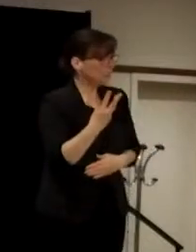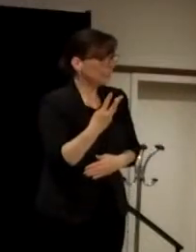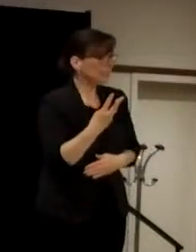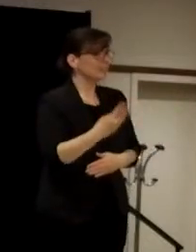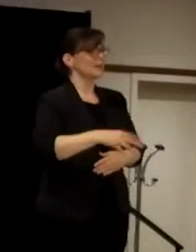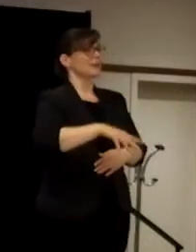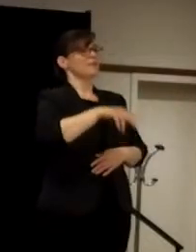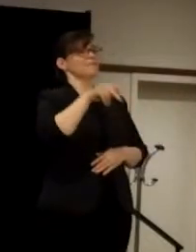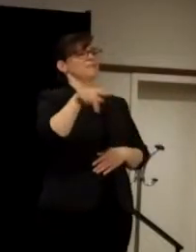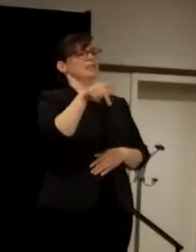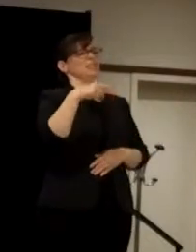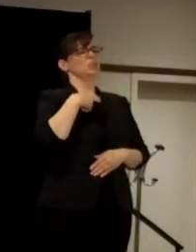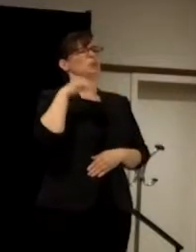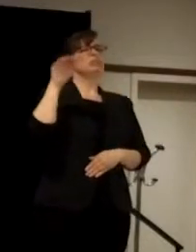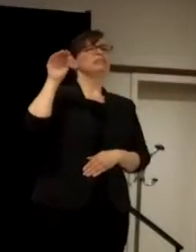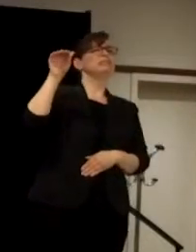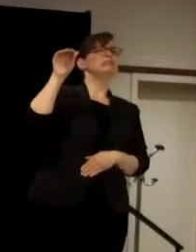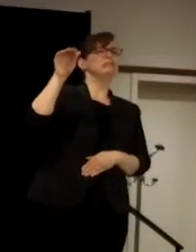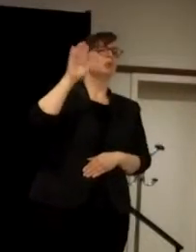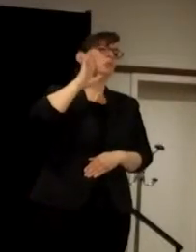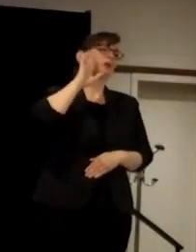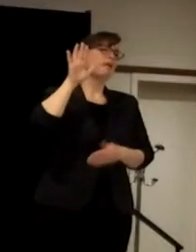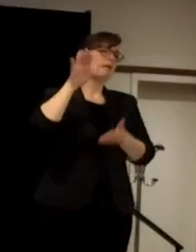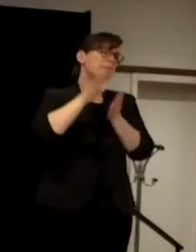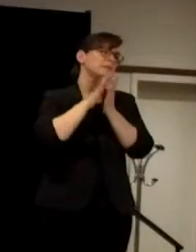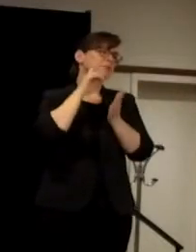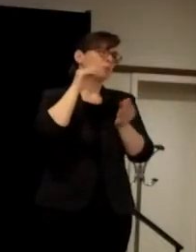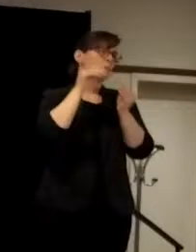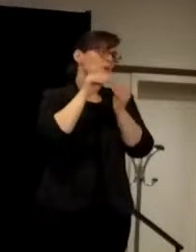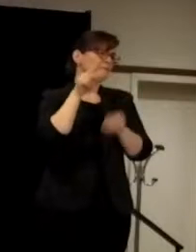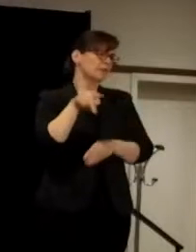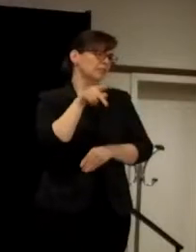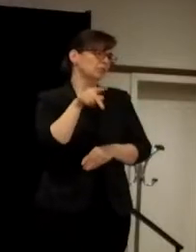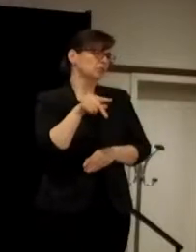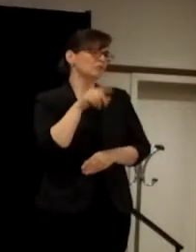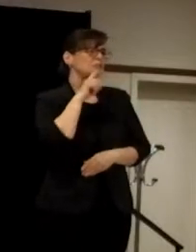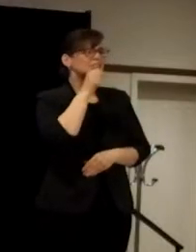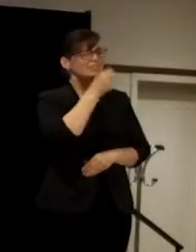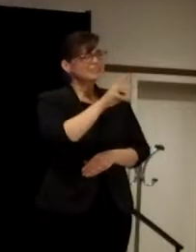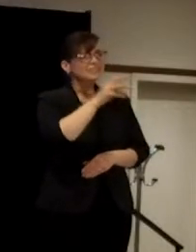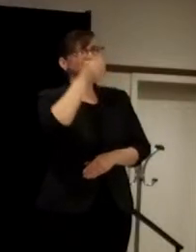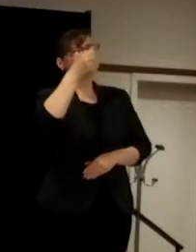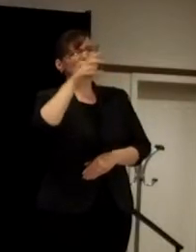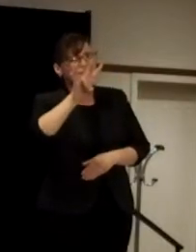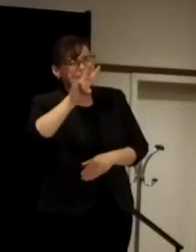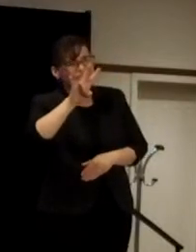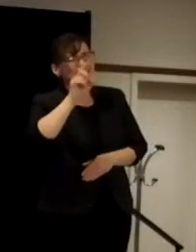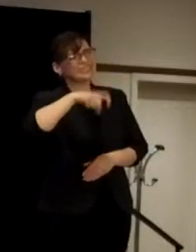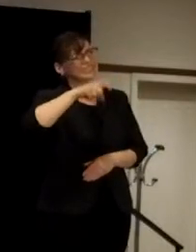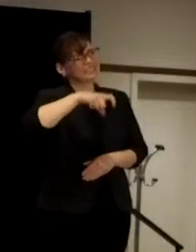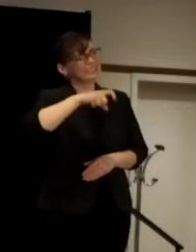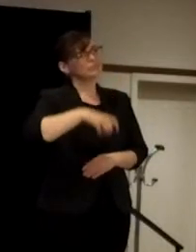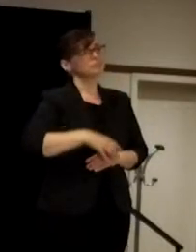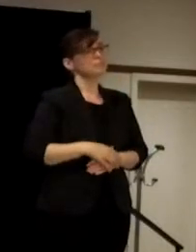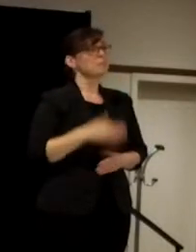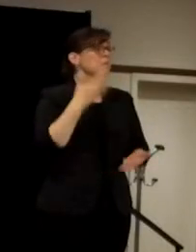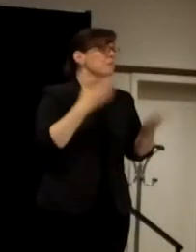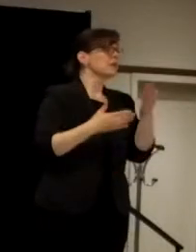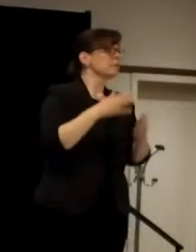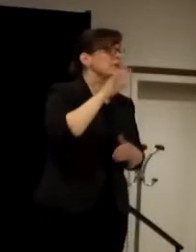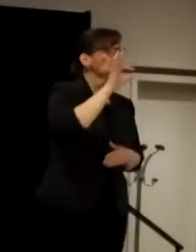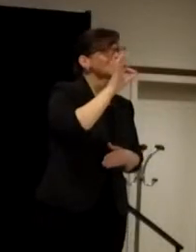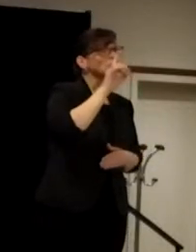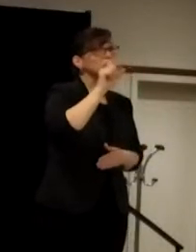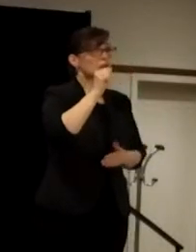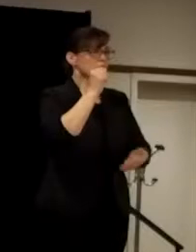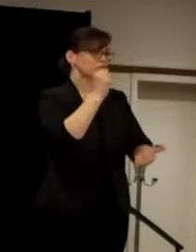asking for Pfizer so that anticipating that even potentially later that week, the FDA could turn on the 12 to